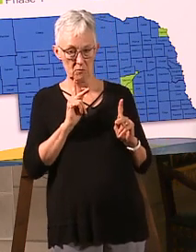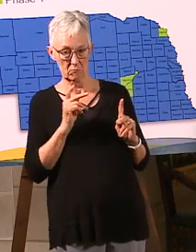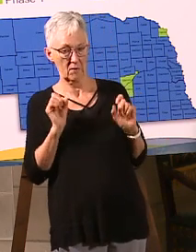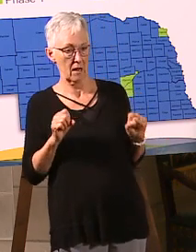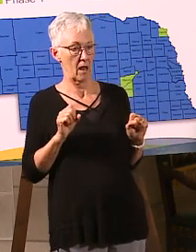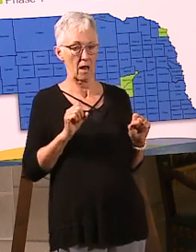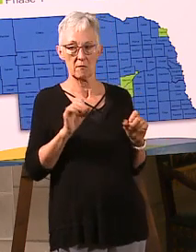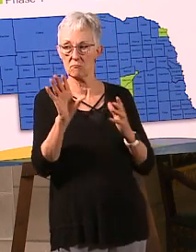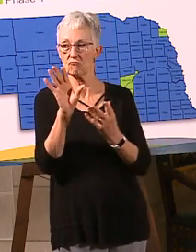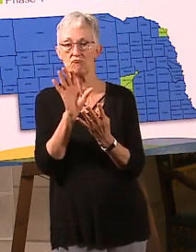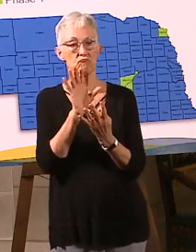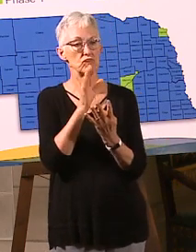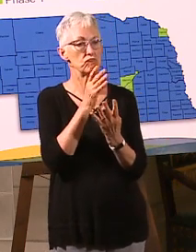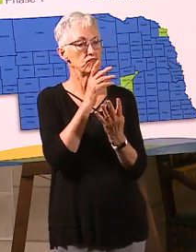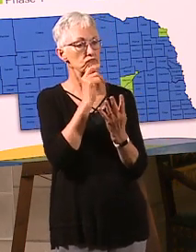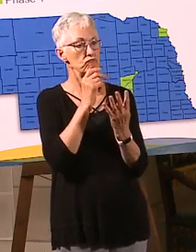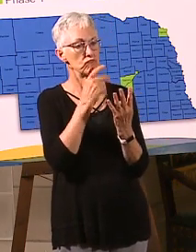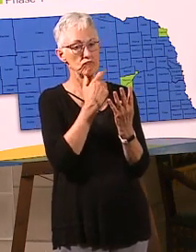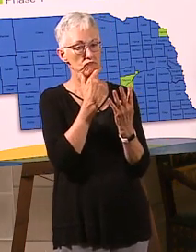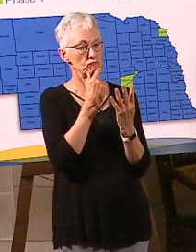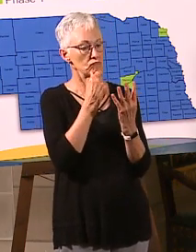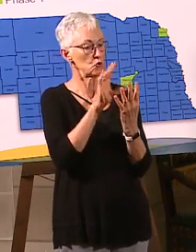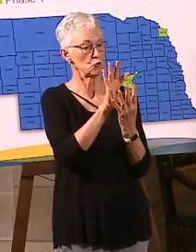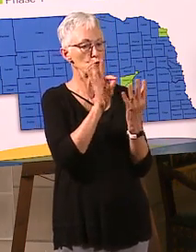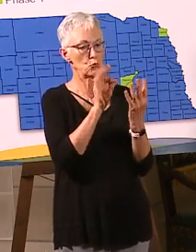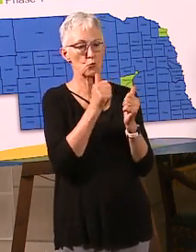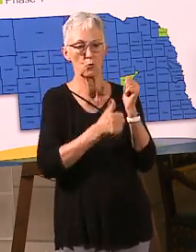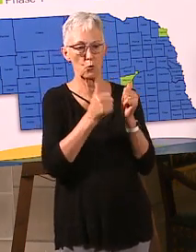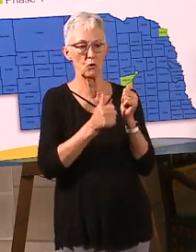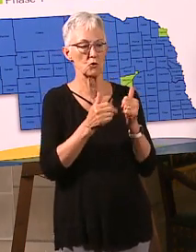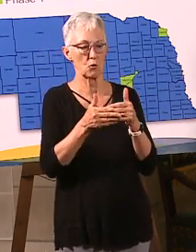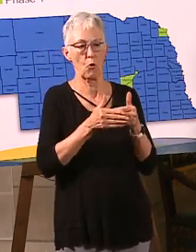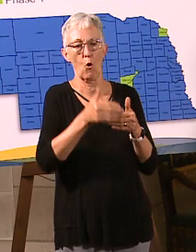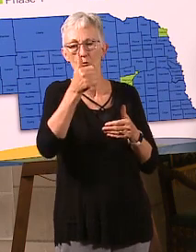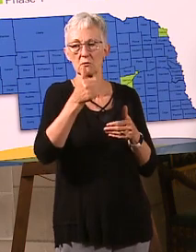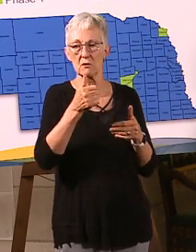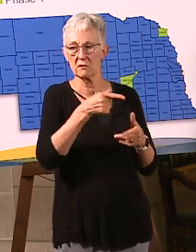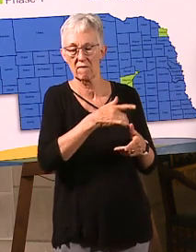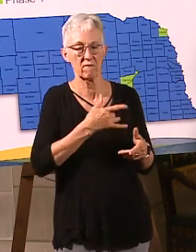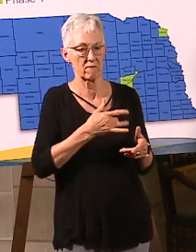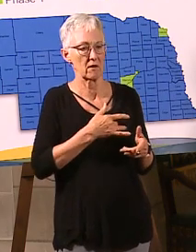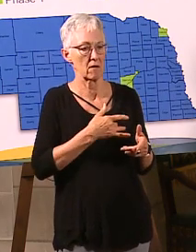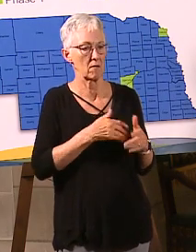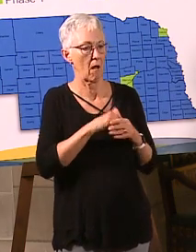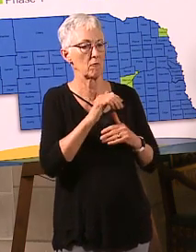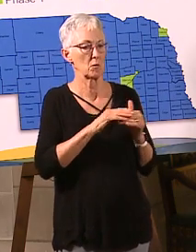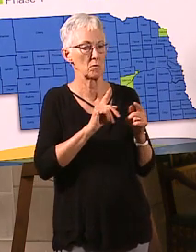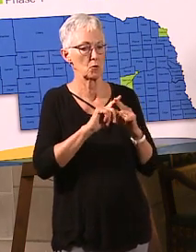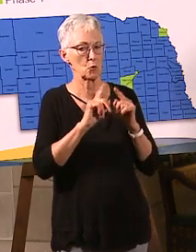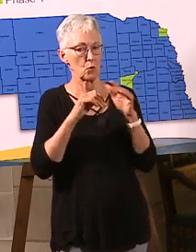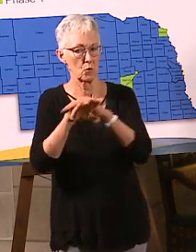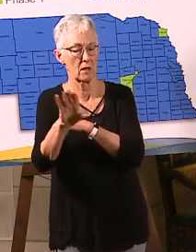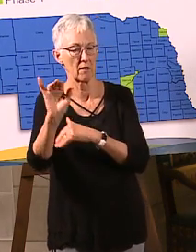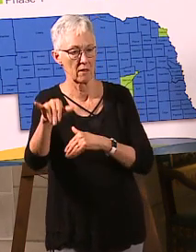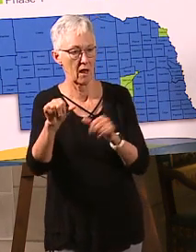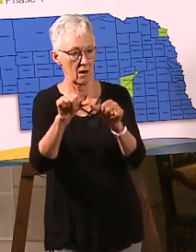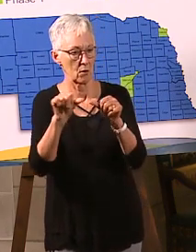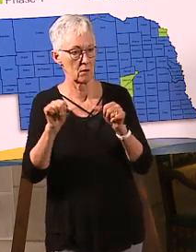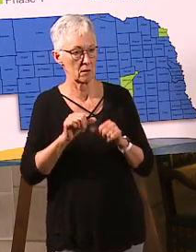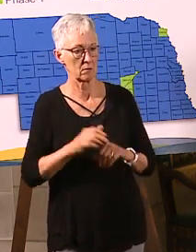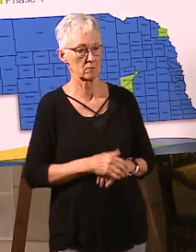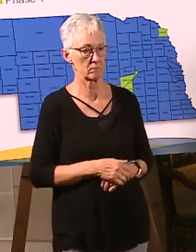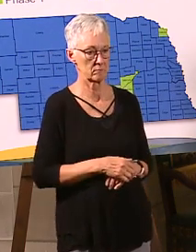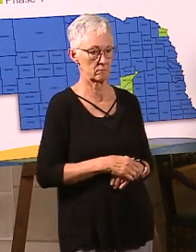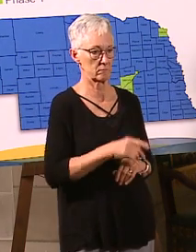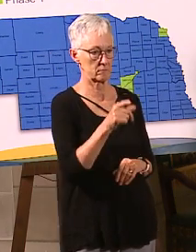want. And, you know, I think you've indicated, well, I'm hoping to get to 3,000 bed a month, but it sounds like you